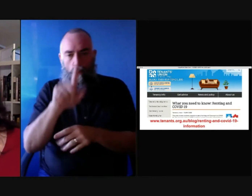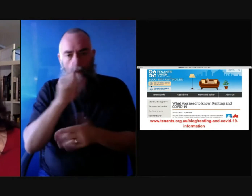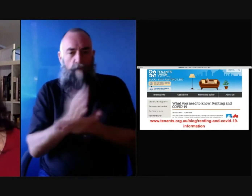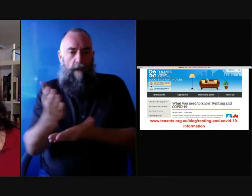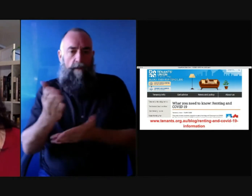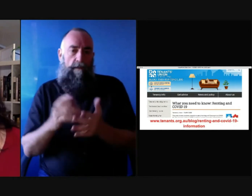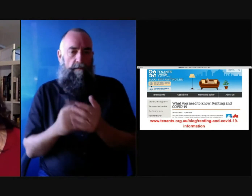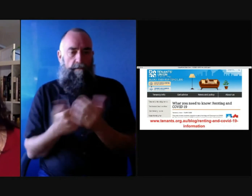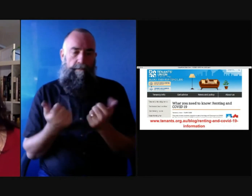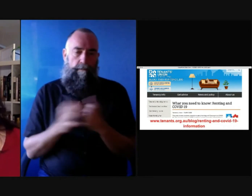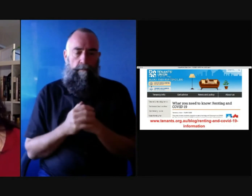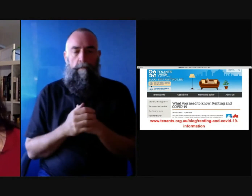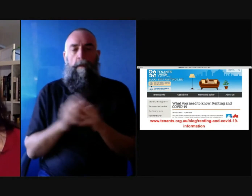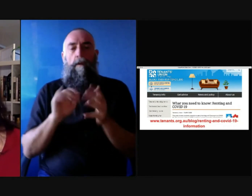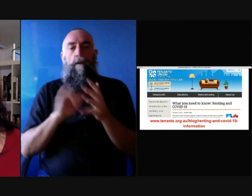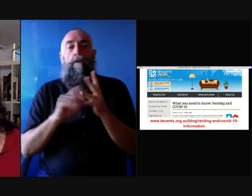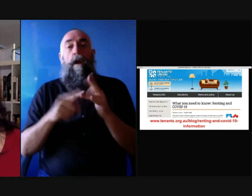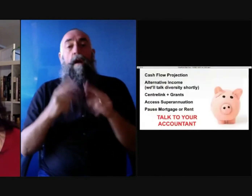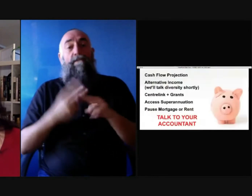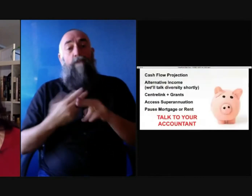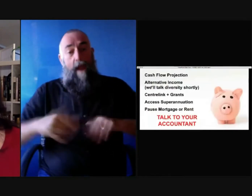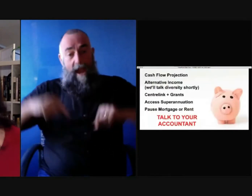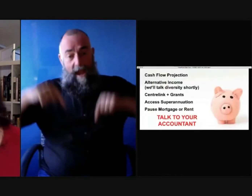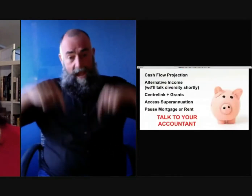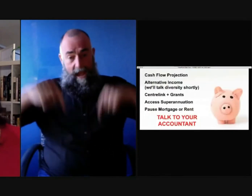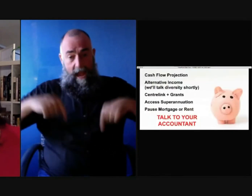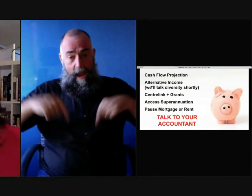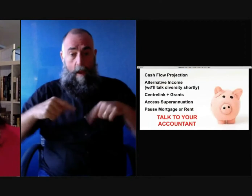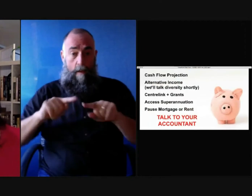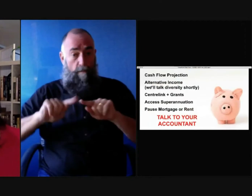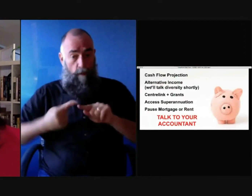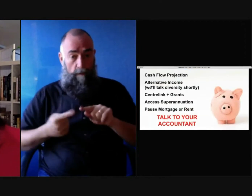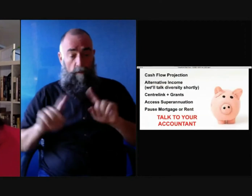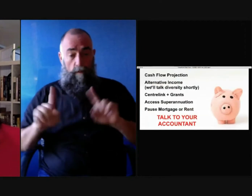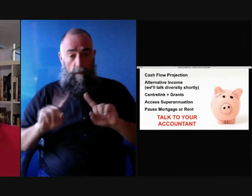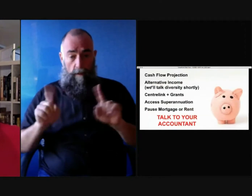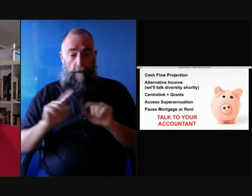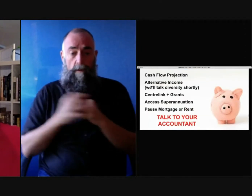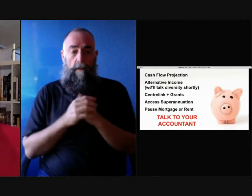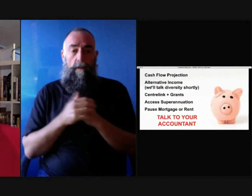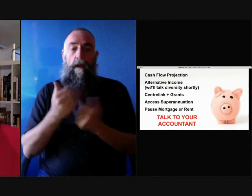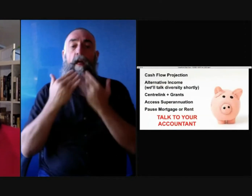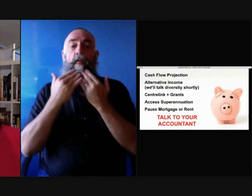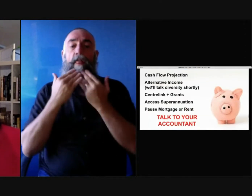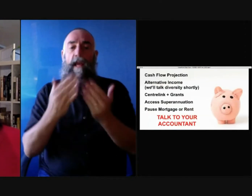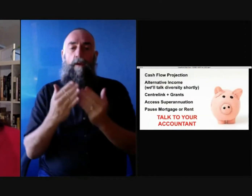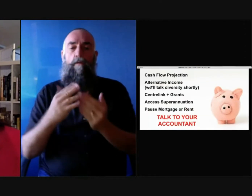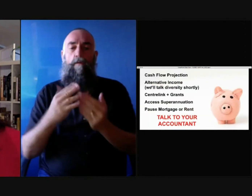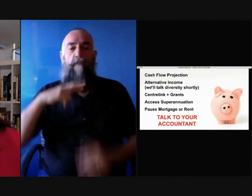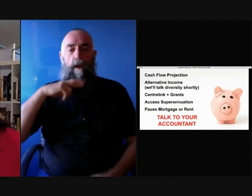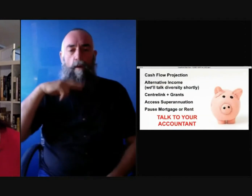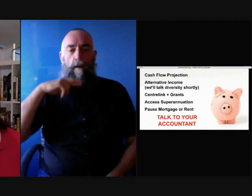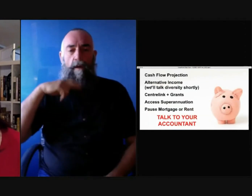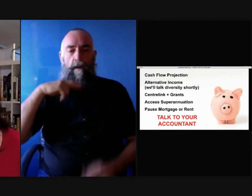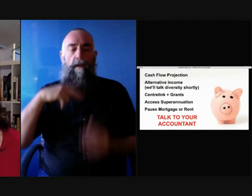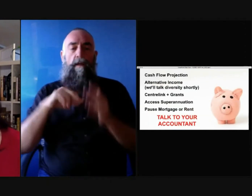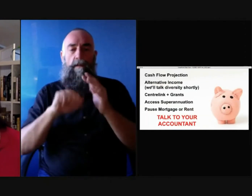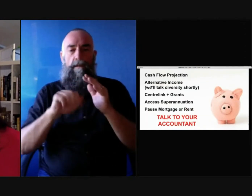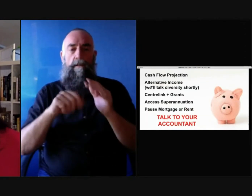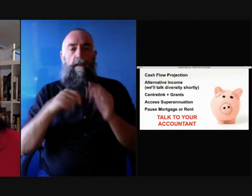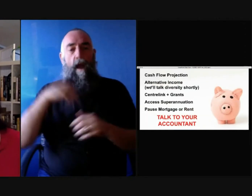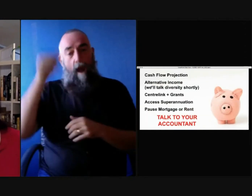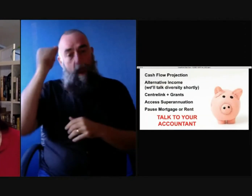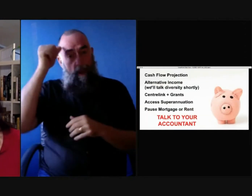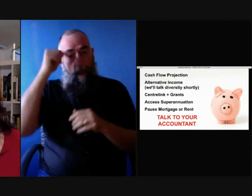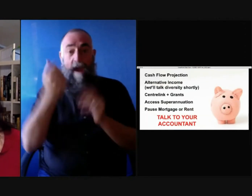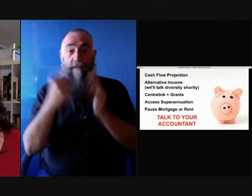The most important thing at this point, yes, Riona, thank you for mentioning that. Yeah, there can be some really unpleasant